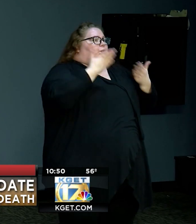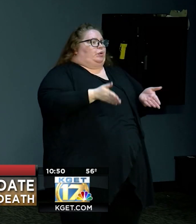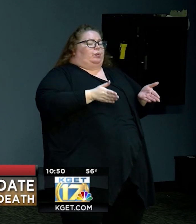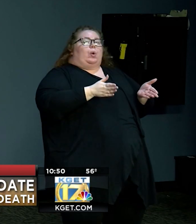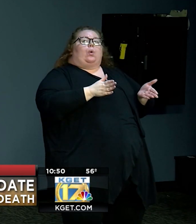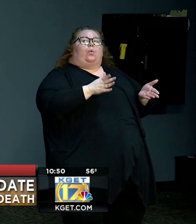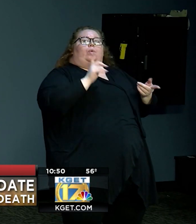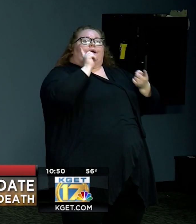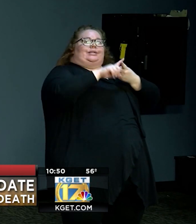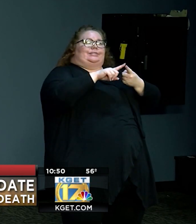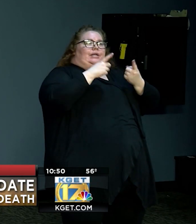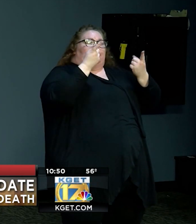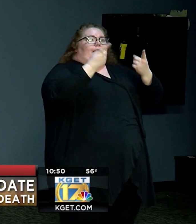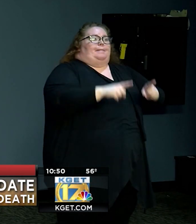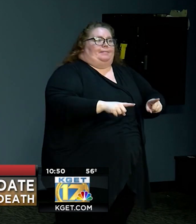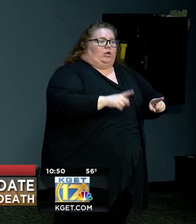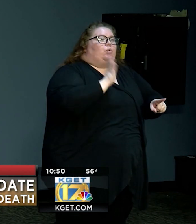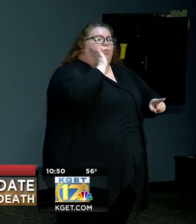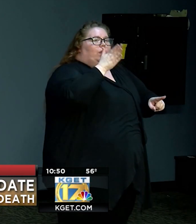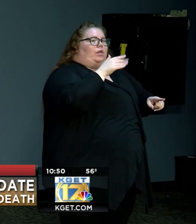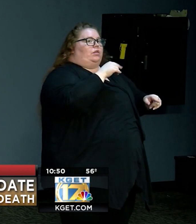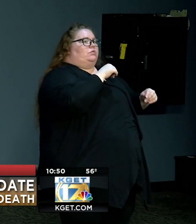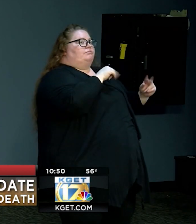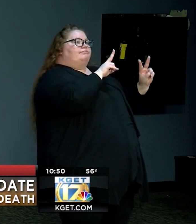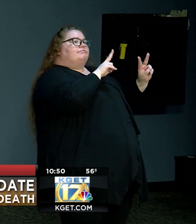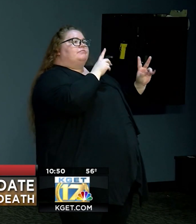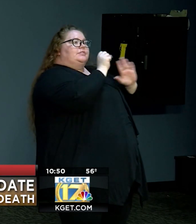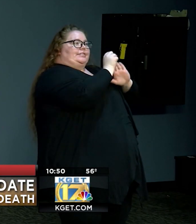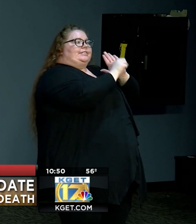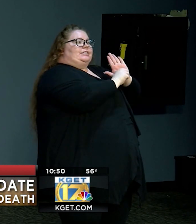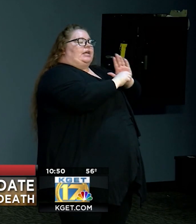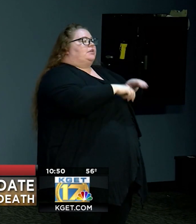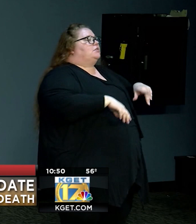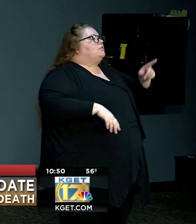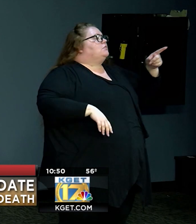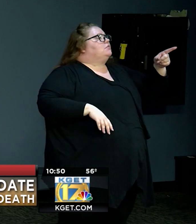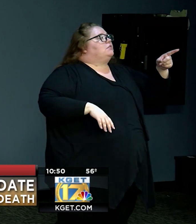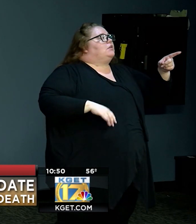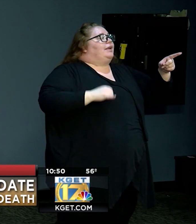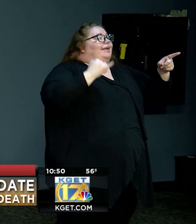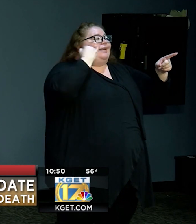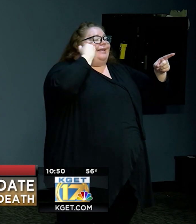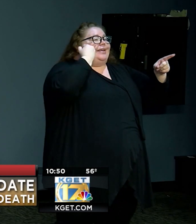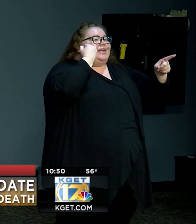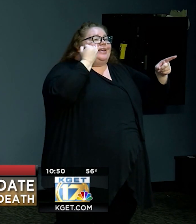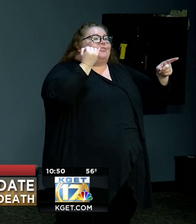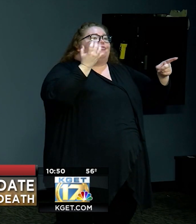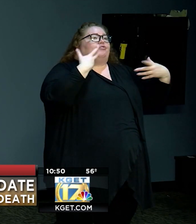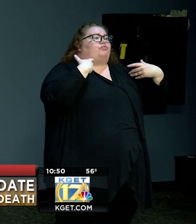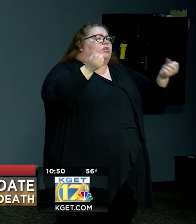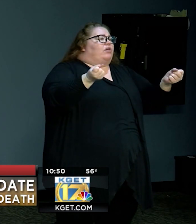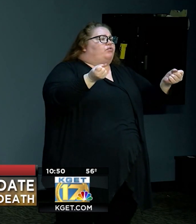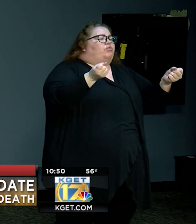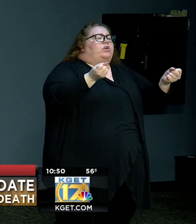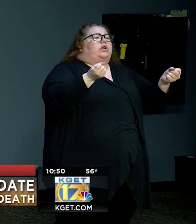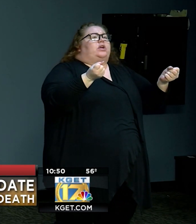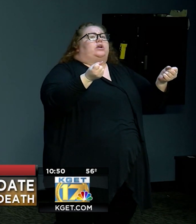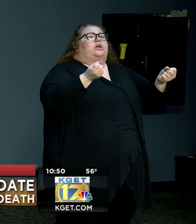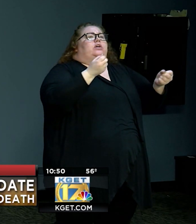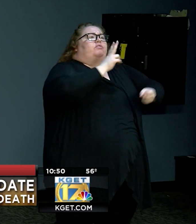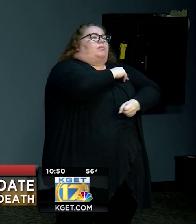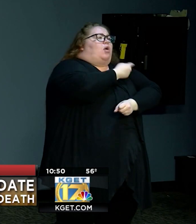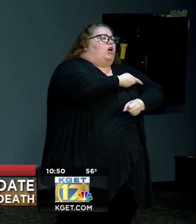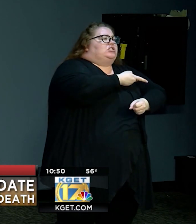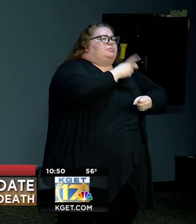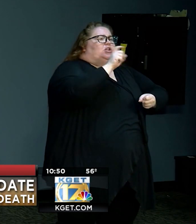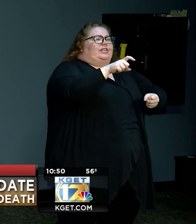help supplement. And is that just where they recover from treatment? Do they have to go to like a hospital first or some kind of medical facility before being transported there?